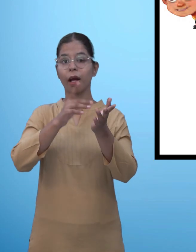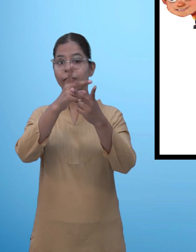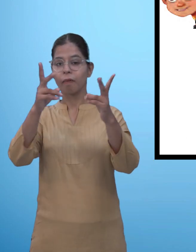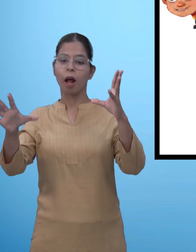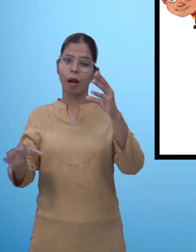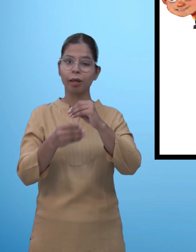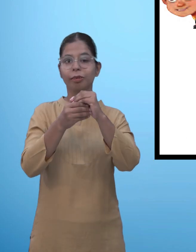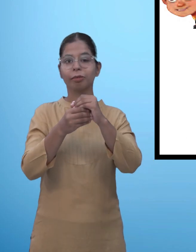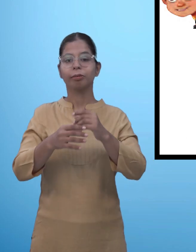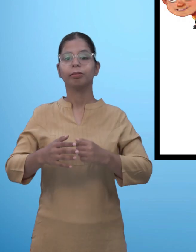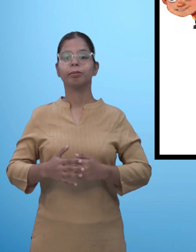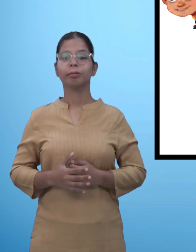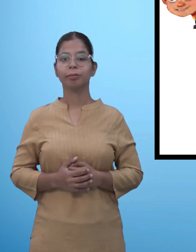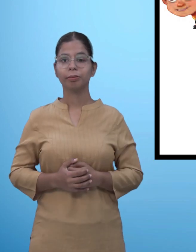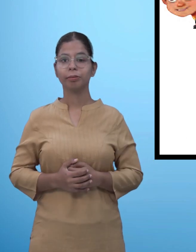Let's explore.